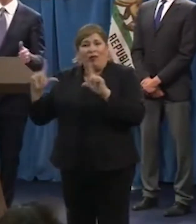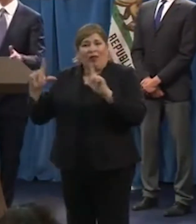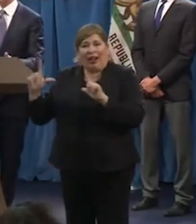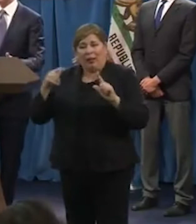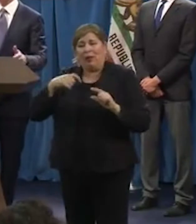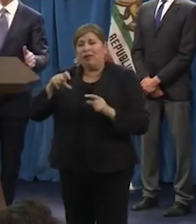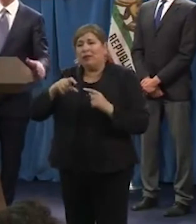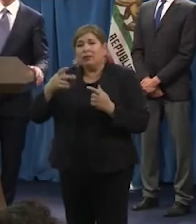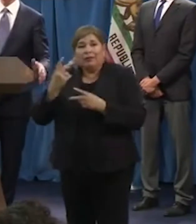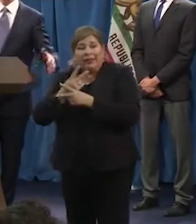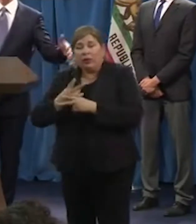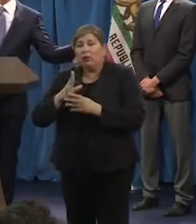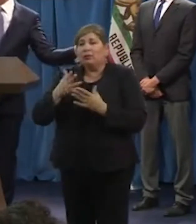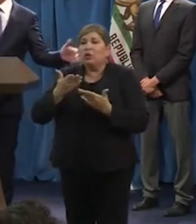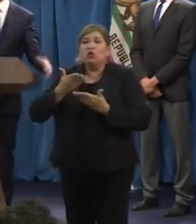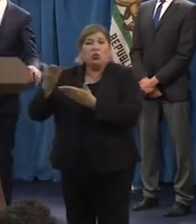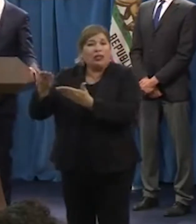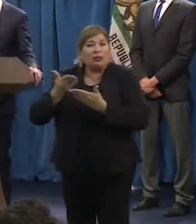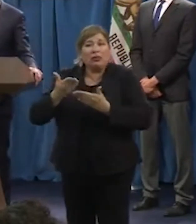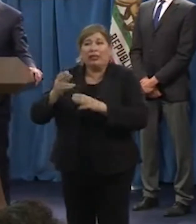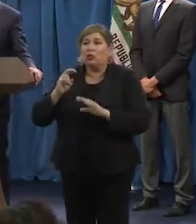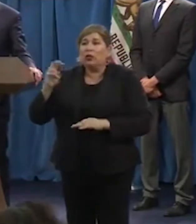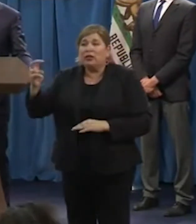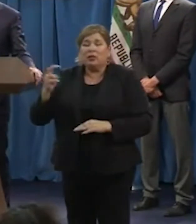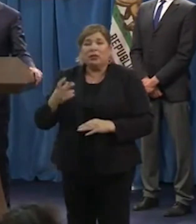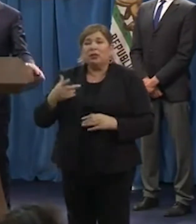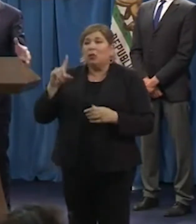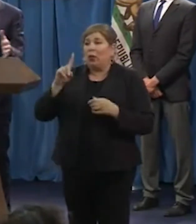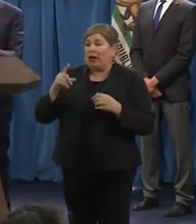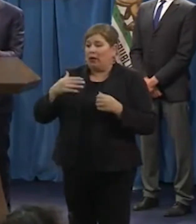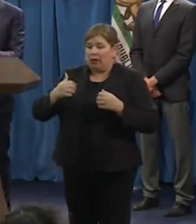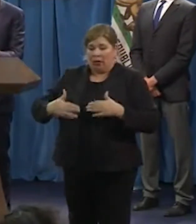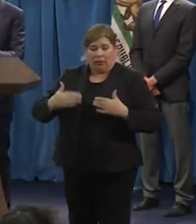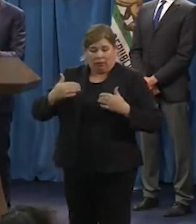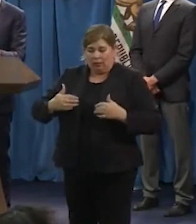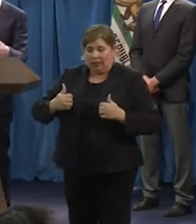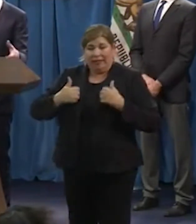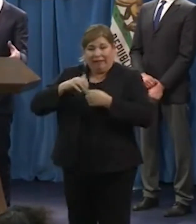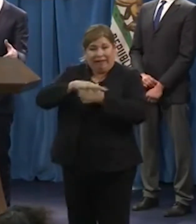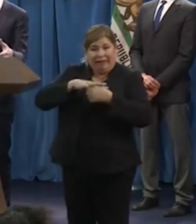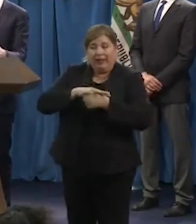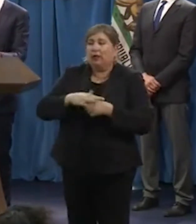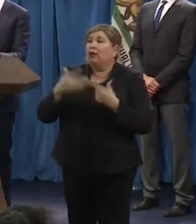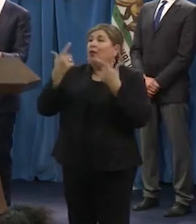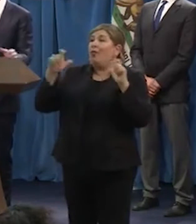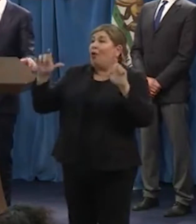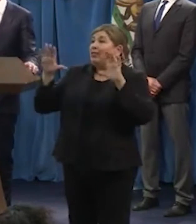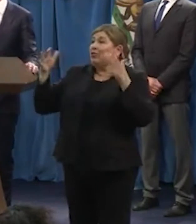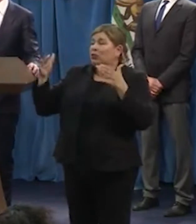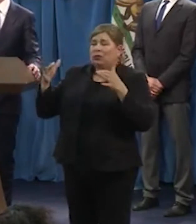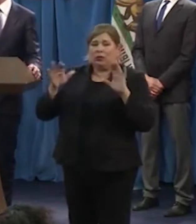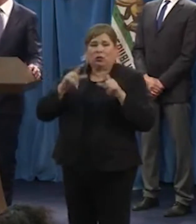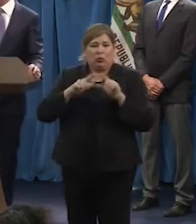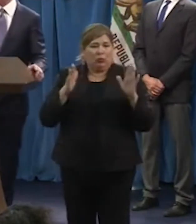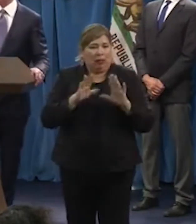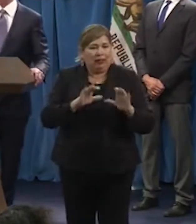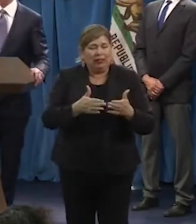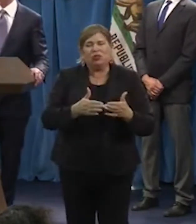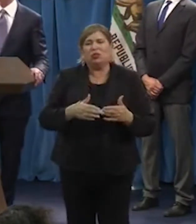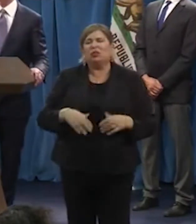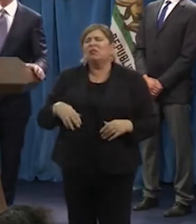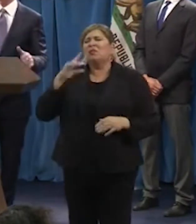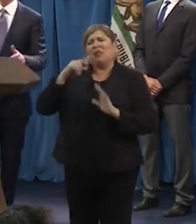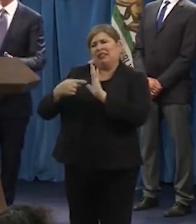at, transportation, geographic distribution, meaning concentrated districts, large districts versus small districts. I'll give you a